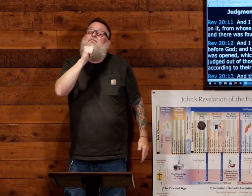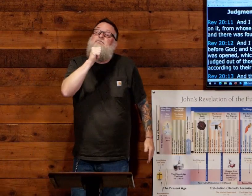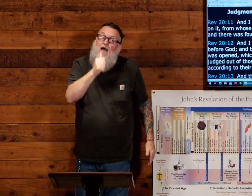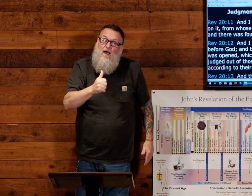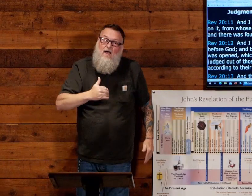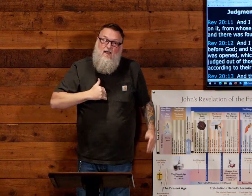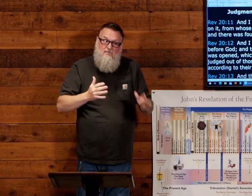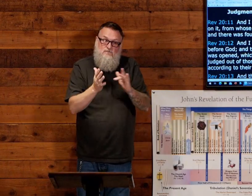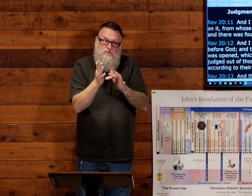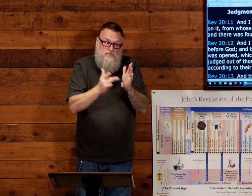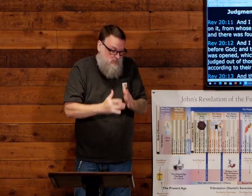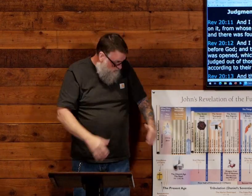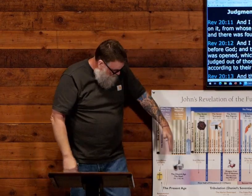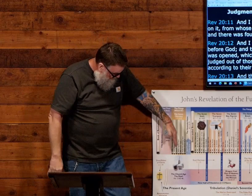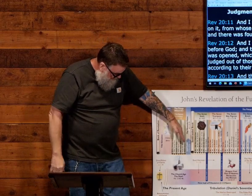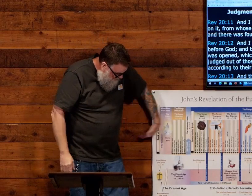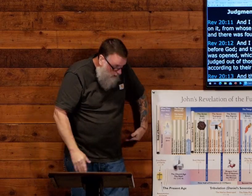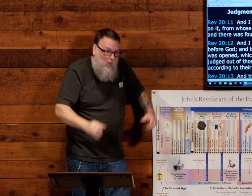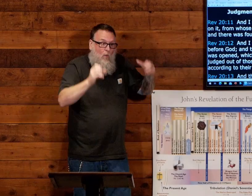those who die without Christ,